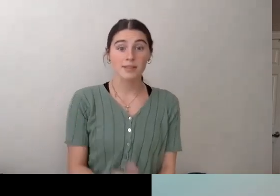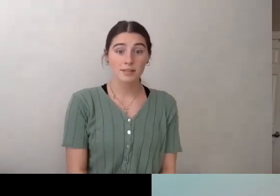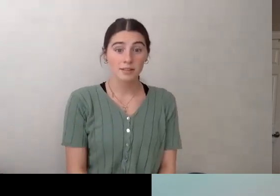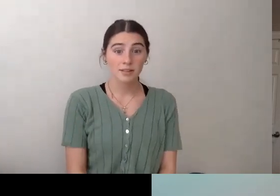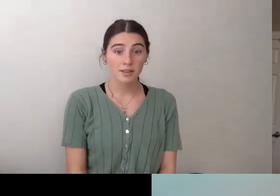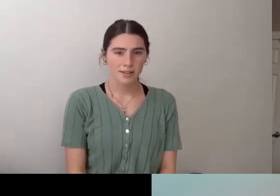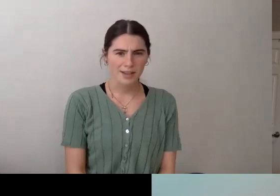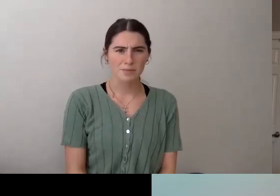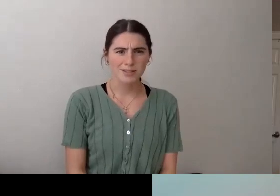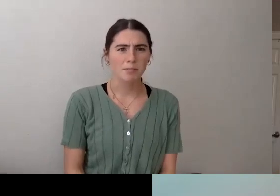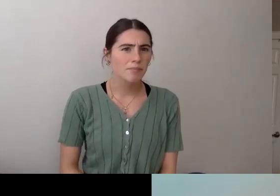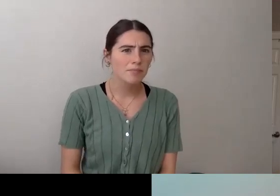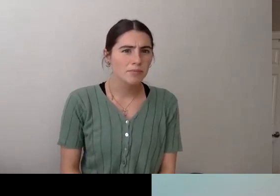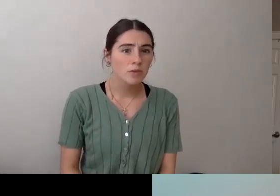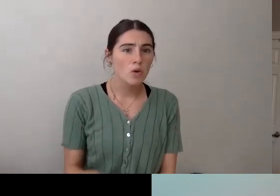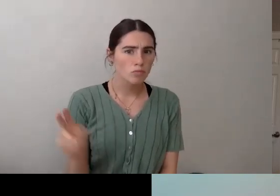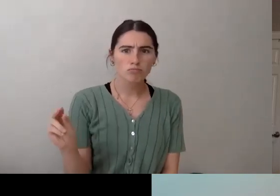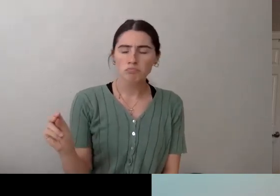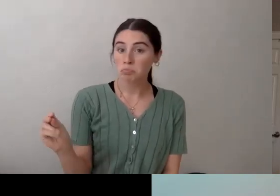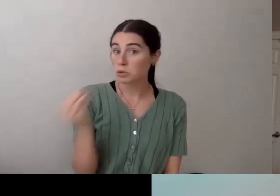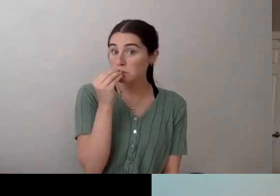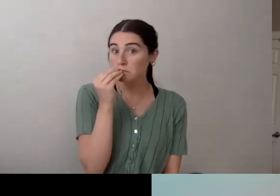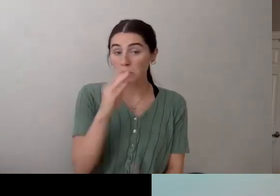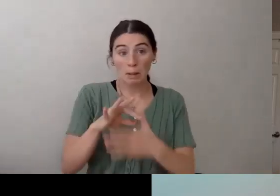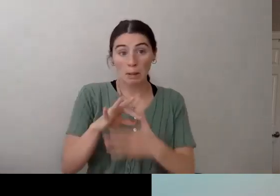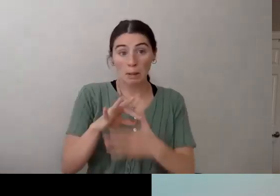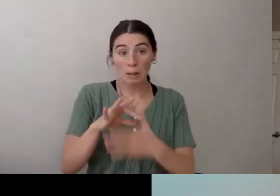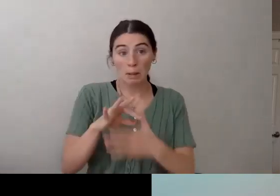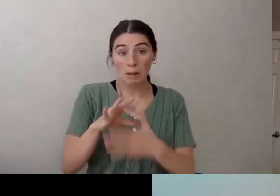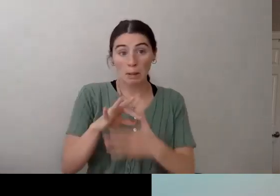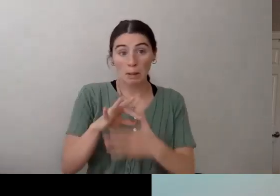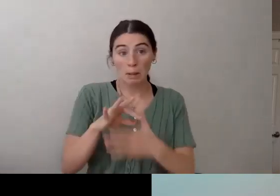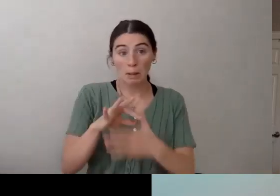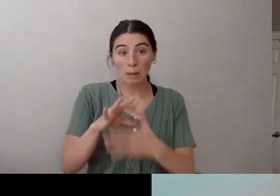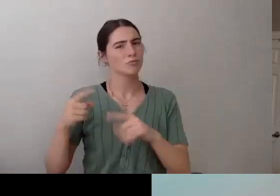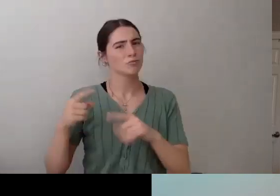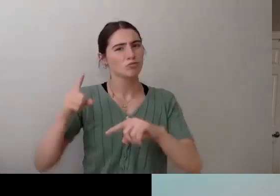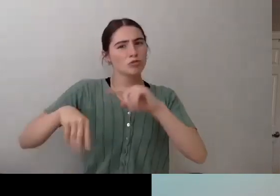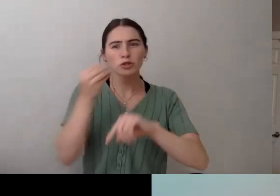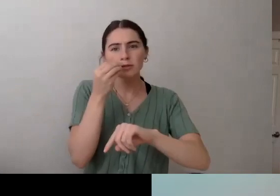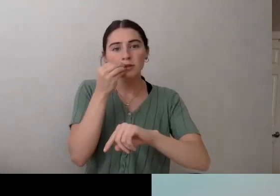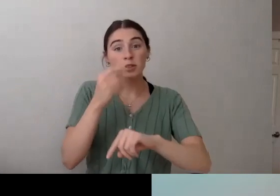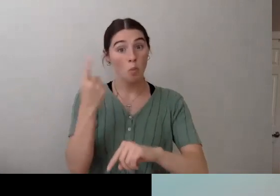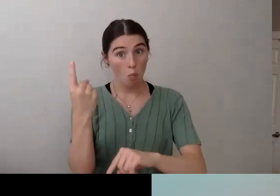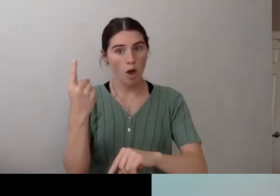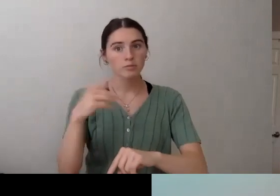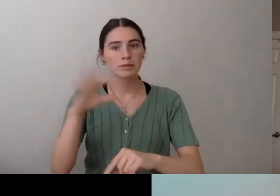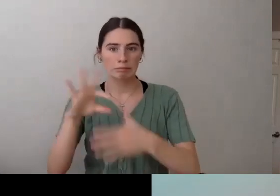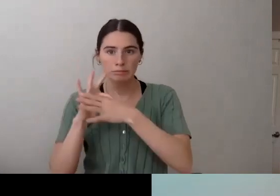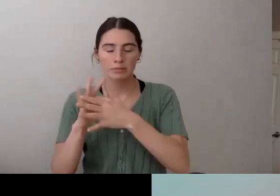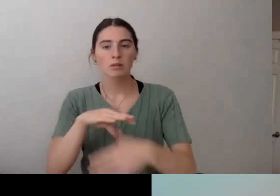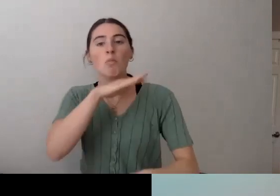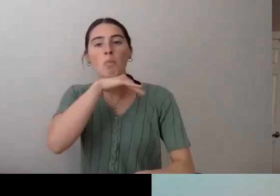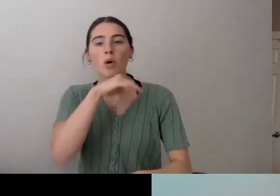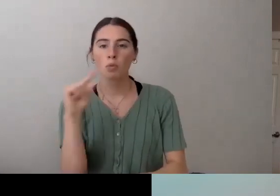yes. No, we eat meat. I eat all meat. The only thing I abstain from eating is pork.